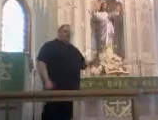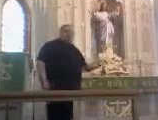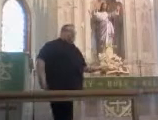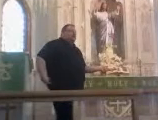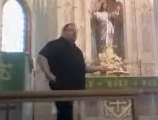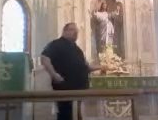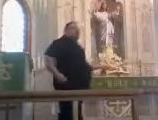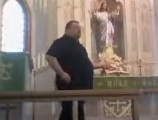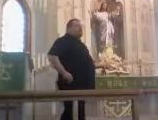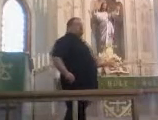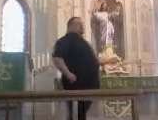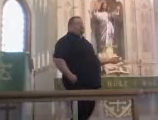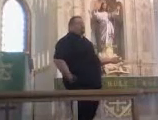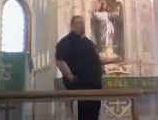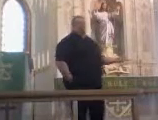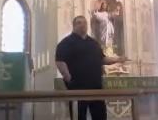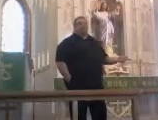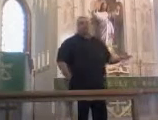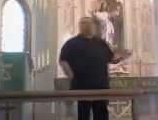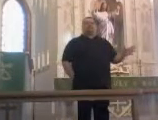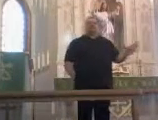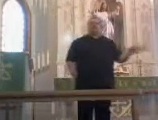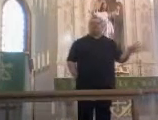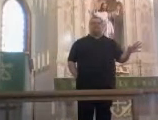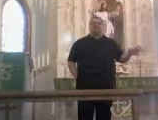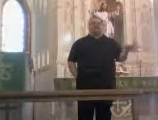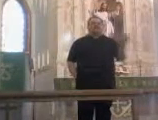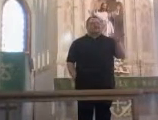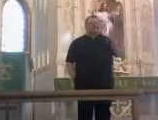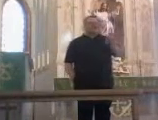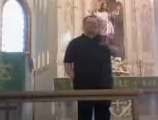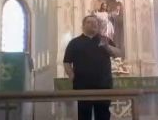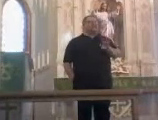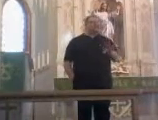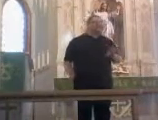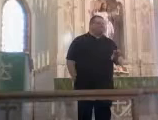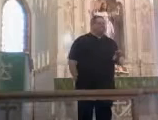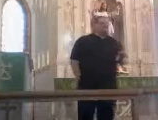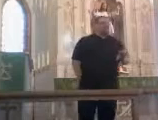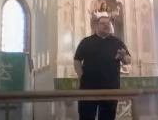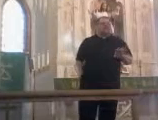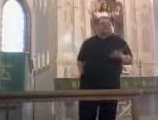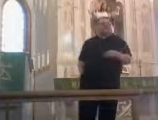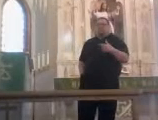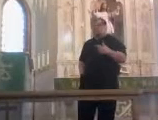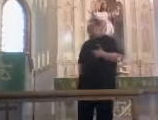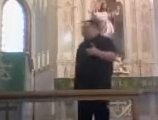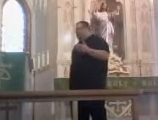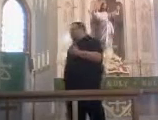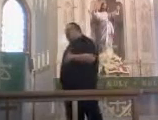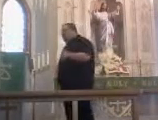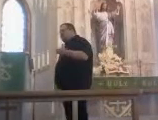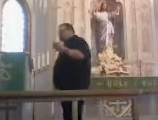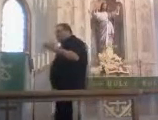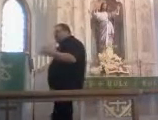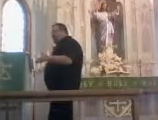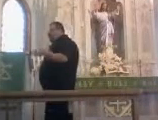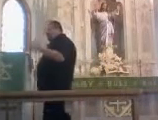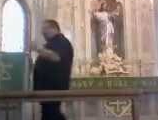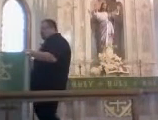another name in Scripture too. It's also known as Mount Sinai, as in the place where God gave the